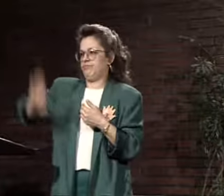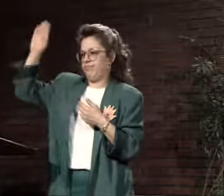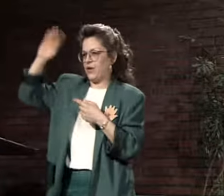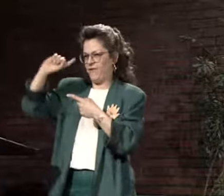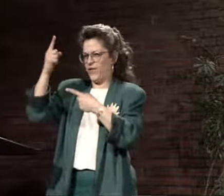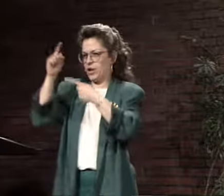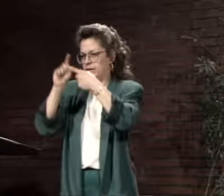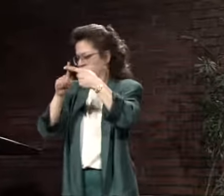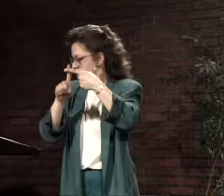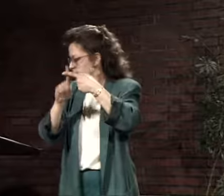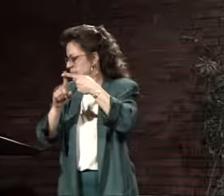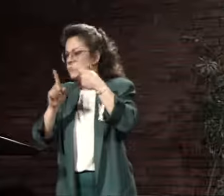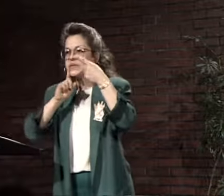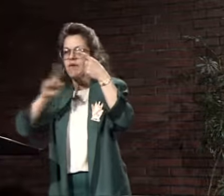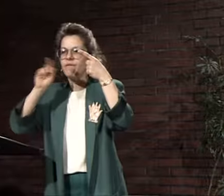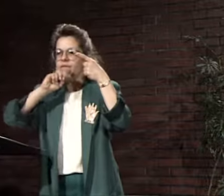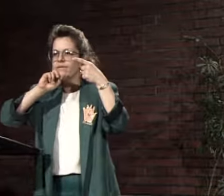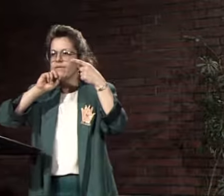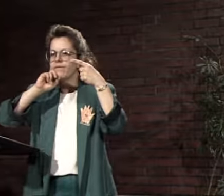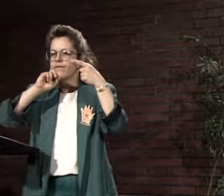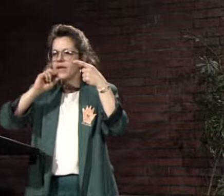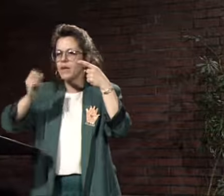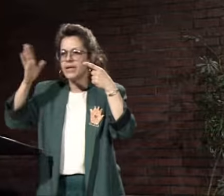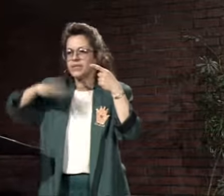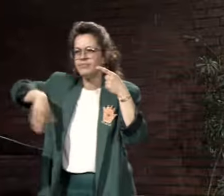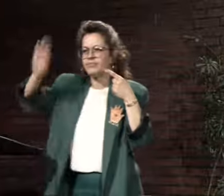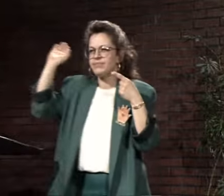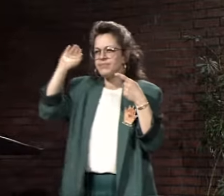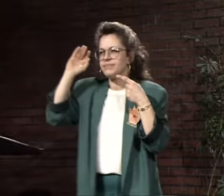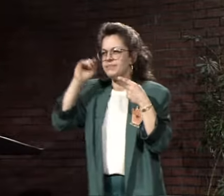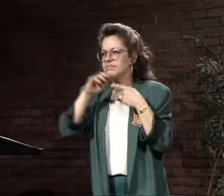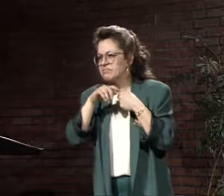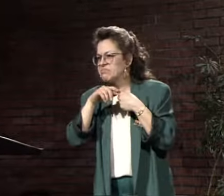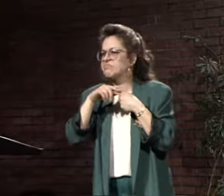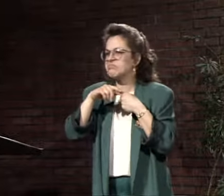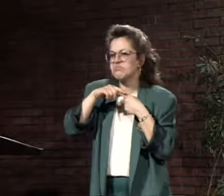All right, how many of you think the first one, deaf? How many? Raise your hand.